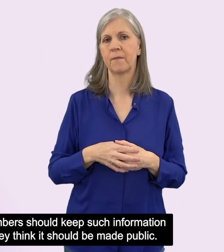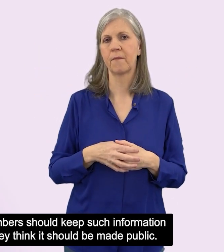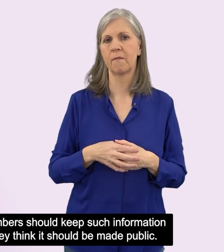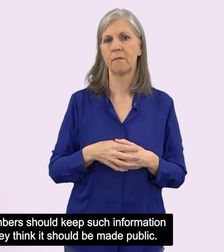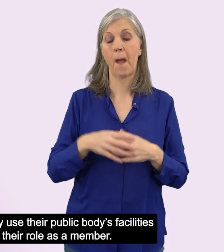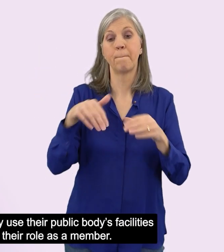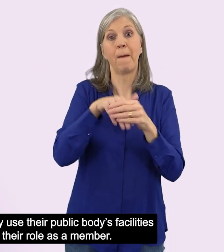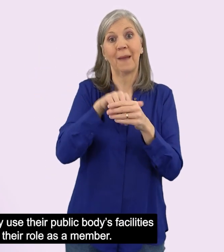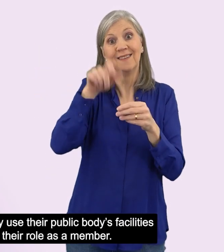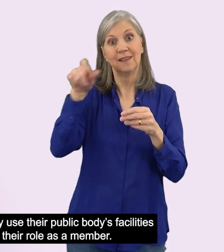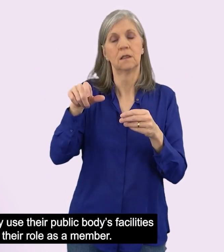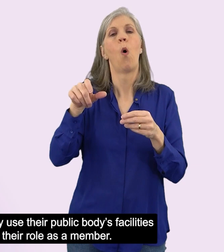public.